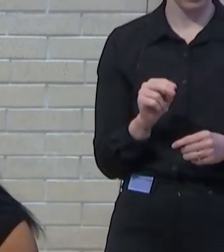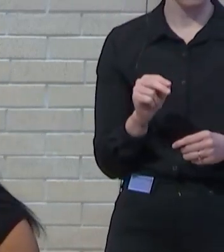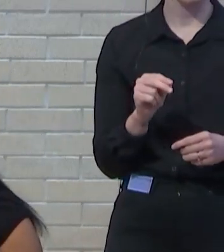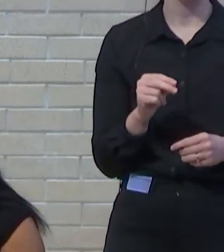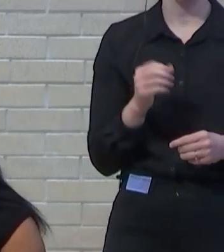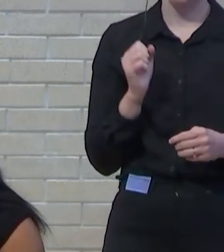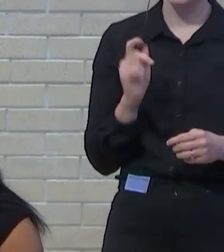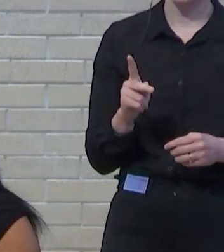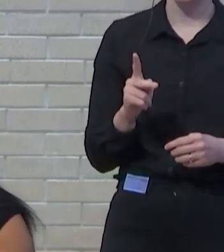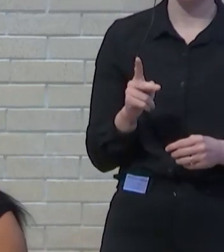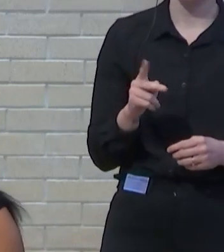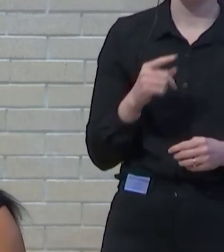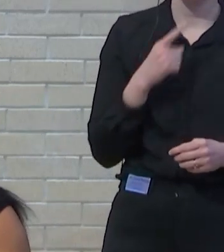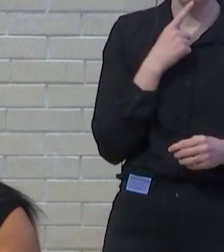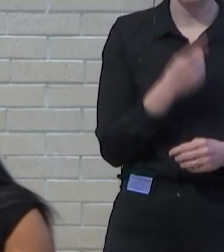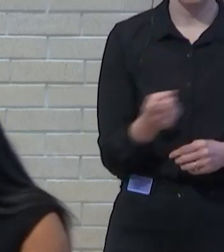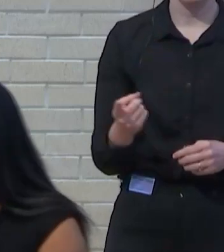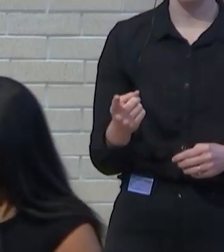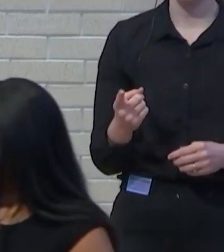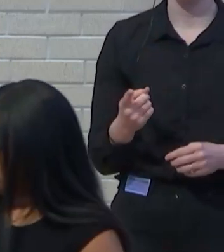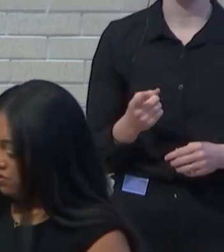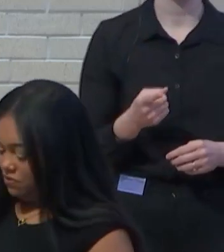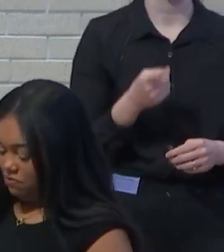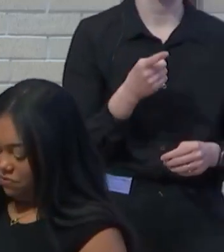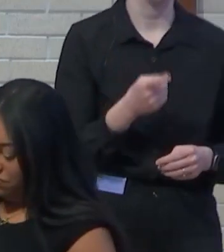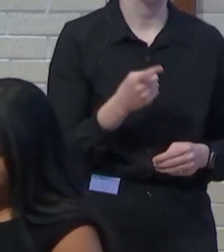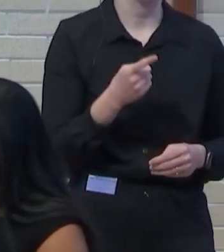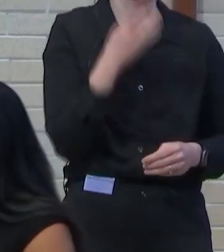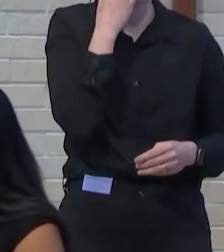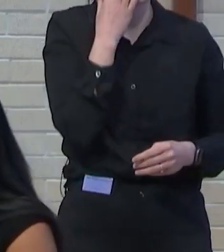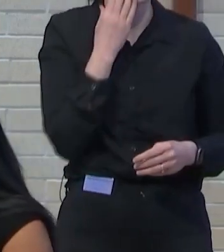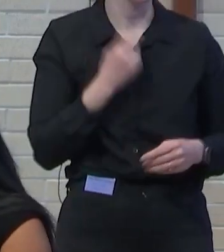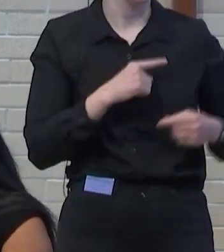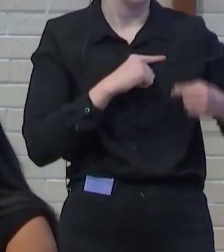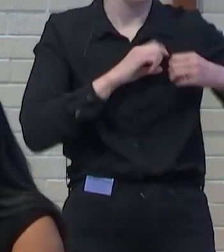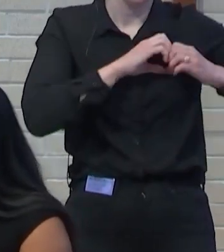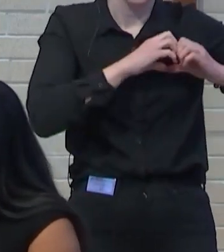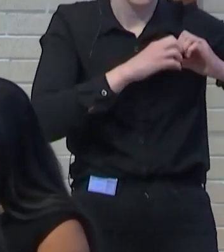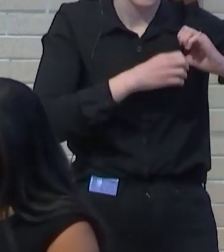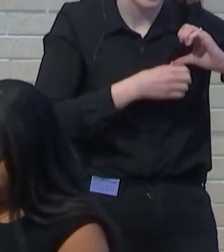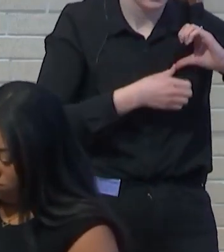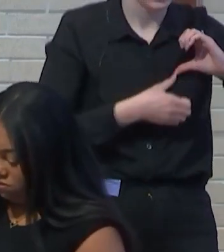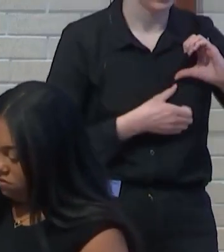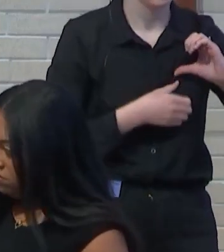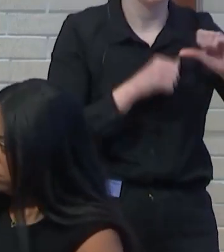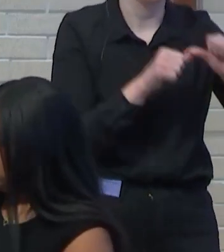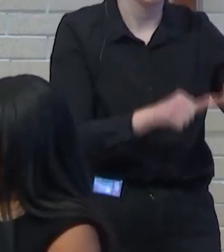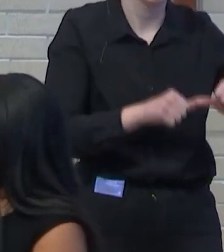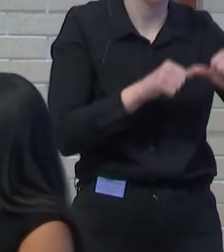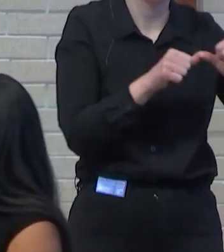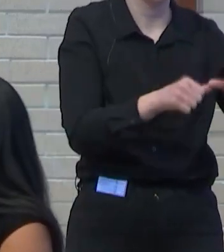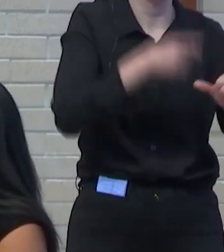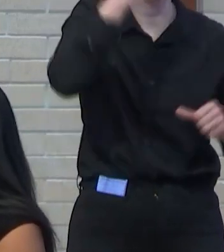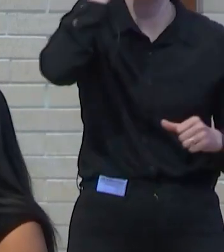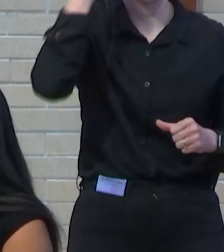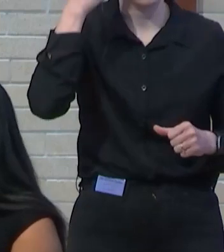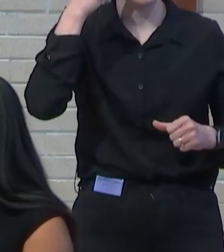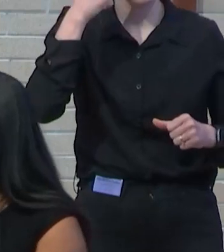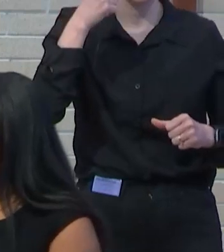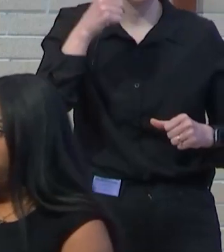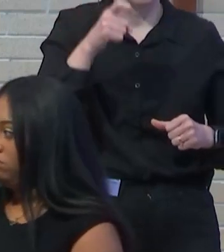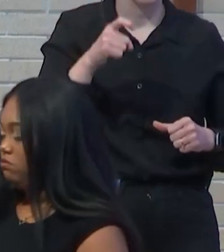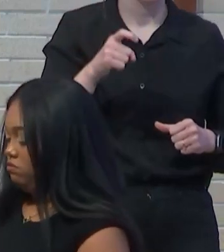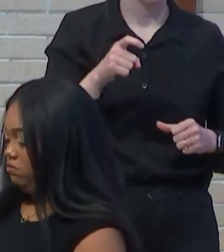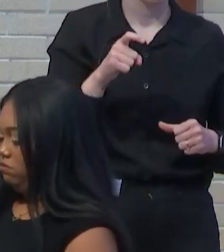okay. You have encountered countless heartaches over the years. The traumas you experience would have easily broken most